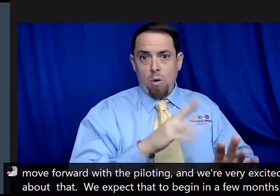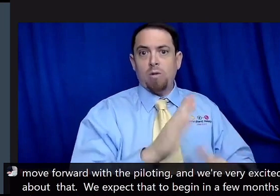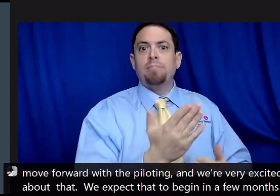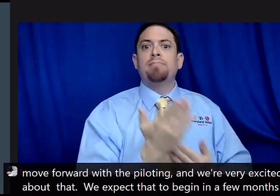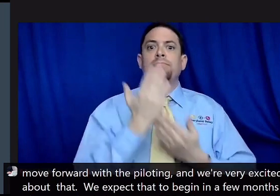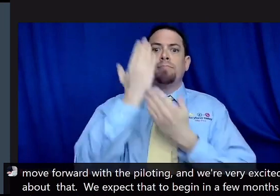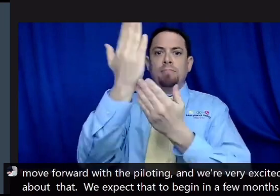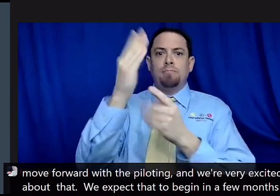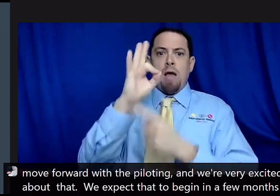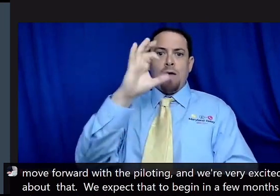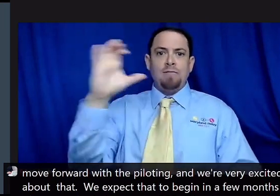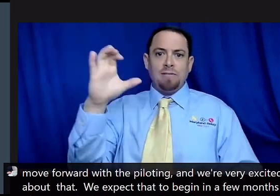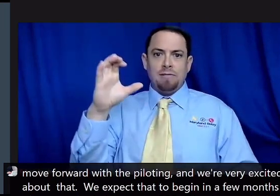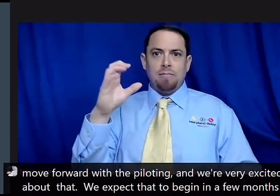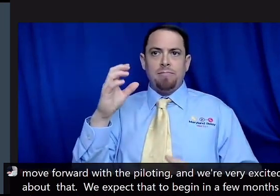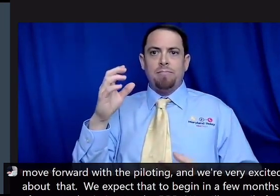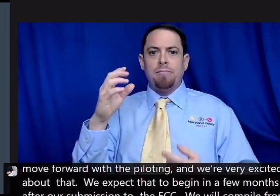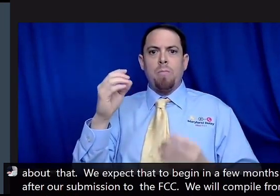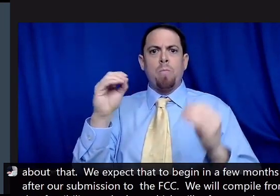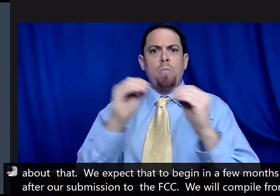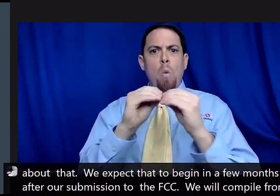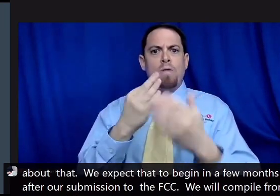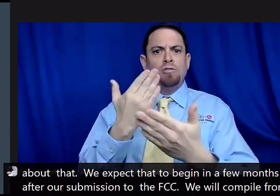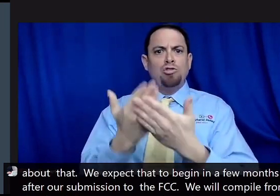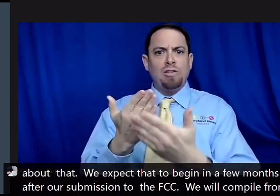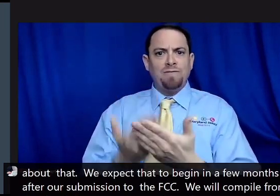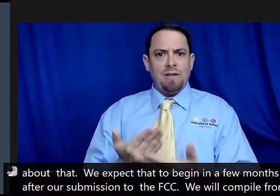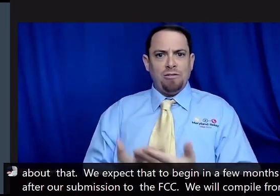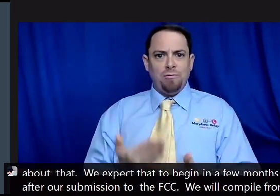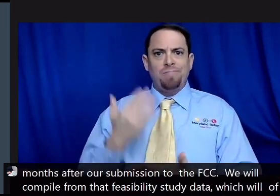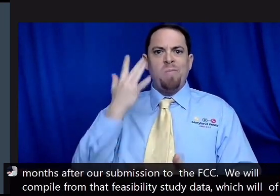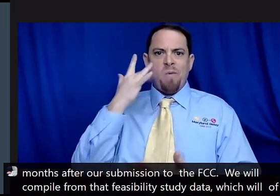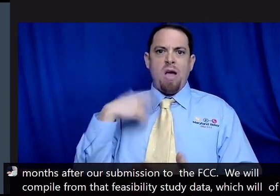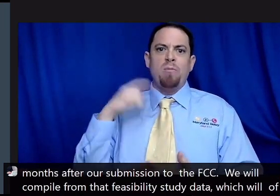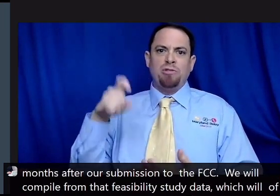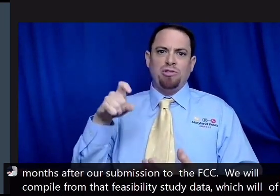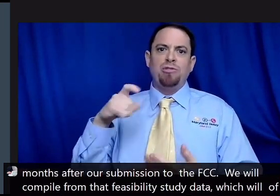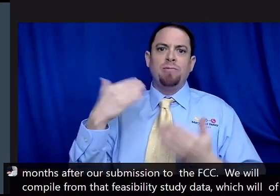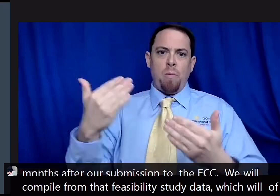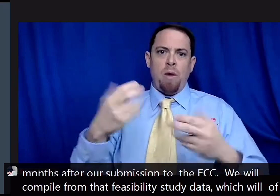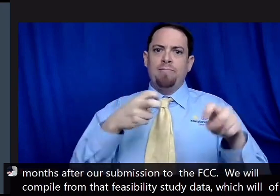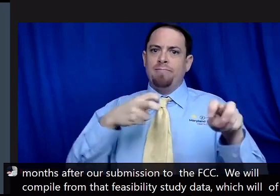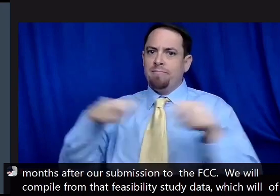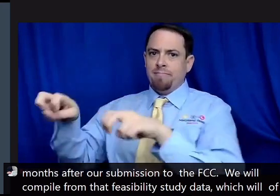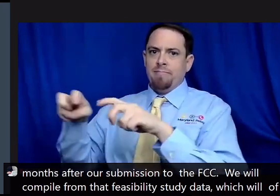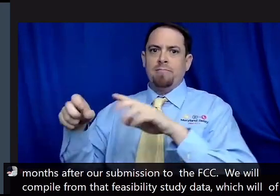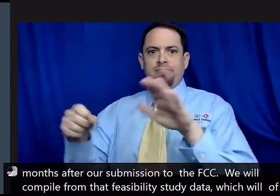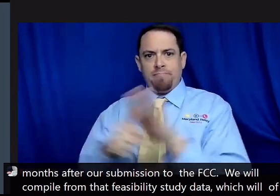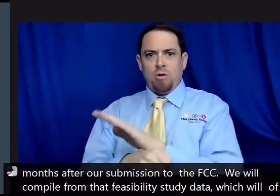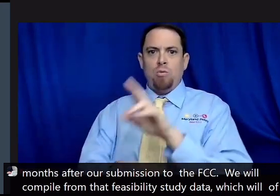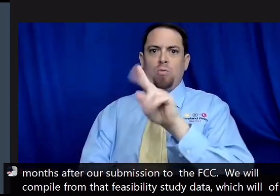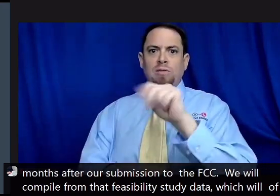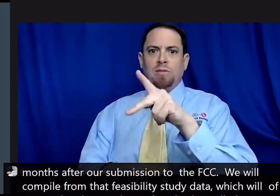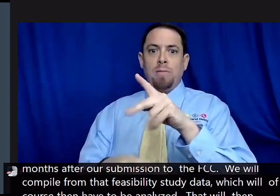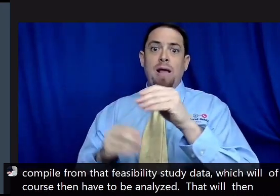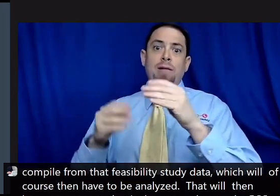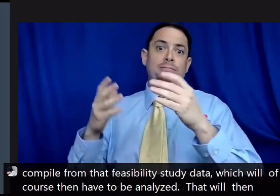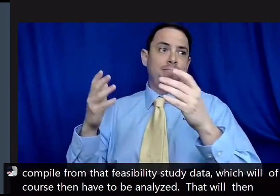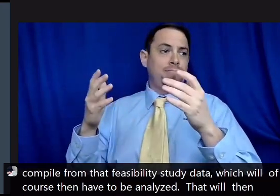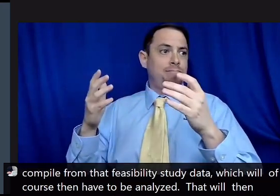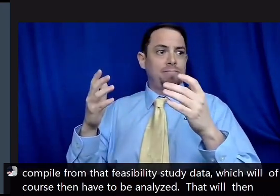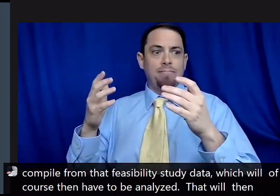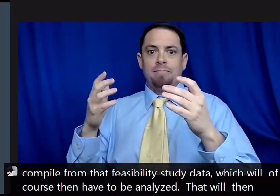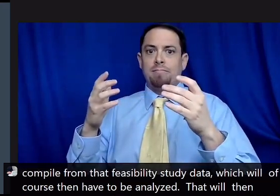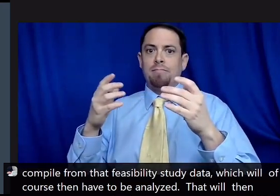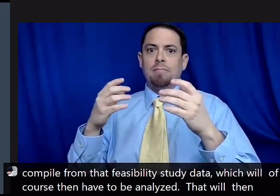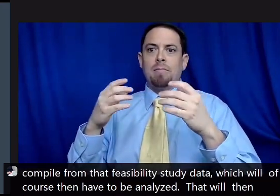have to be analyzed. That will then become a report that is then passed on to the FCC with additional justification as to